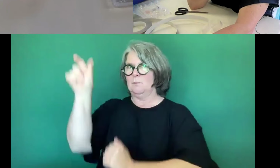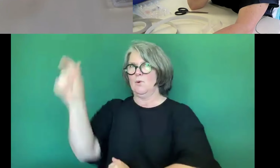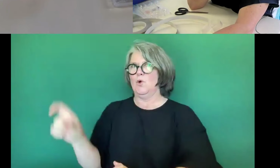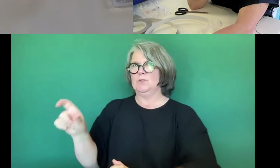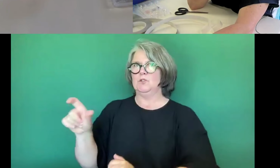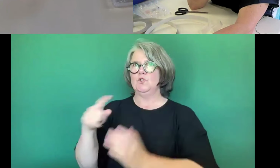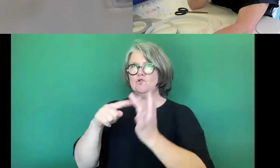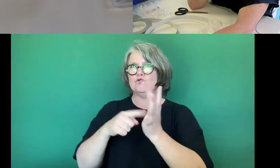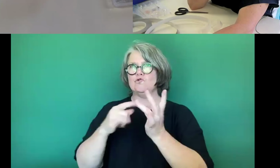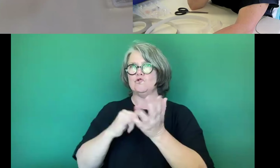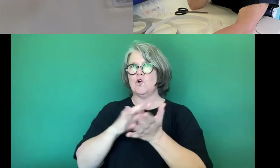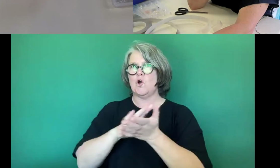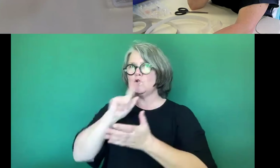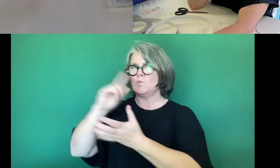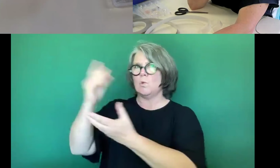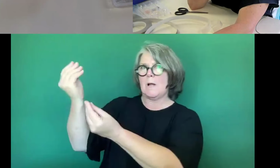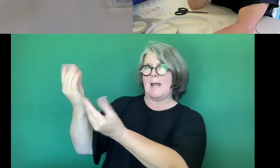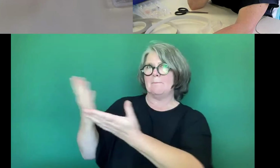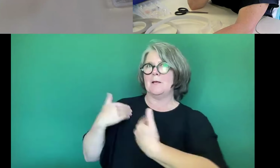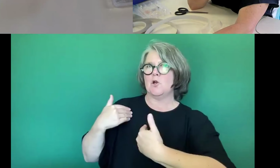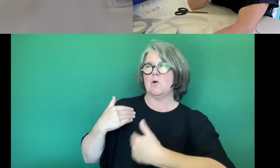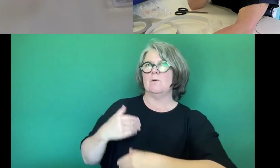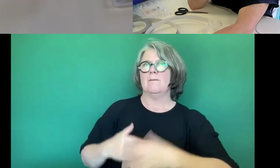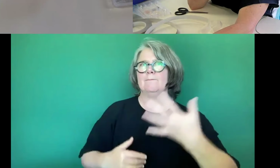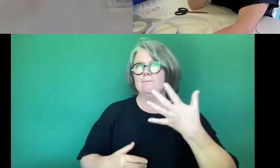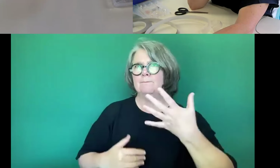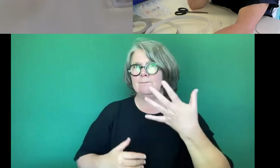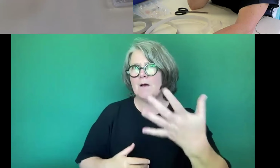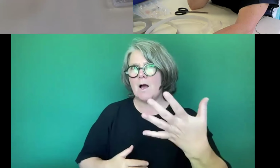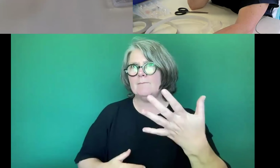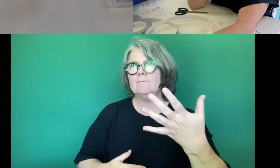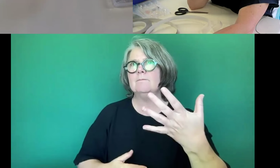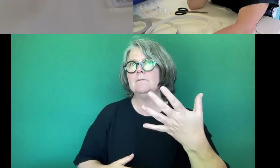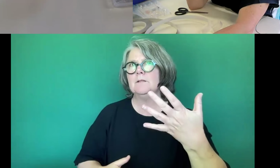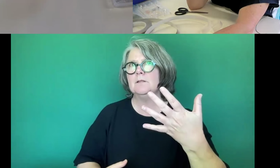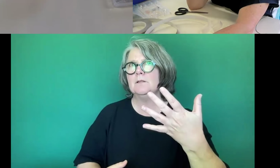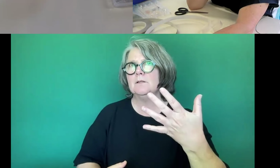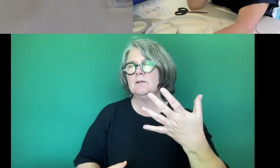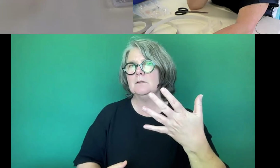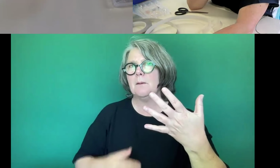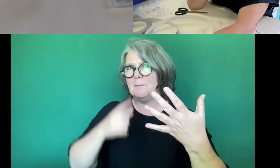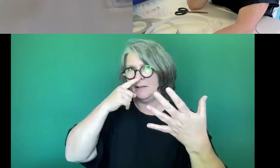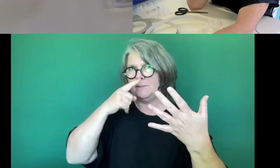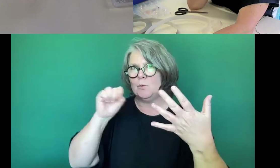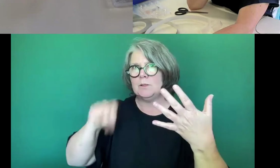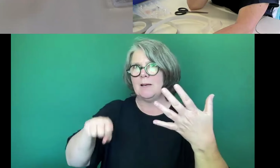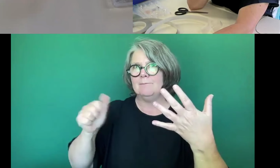And a couple through videos, yep. 5+ videos.